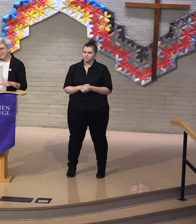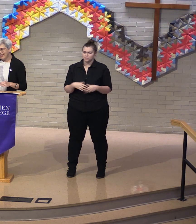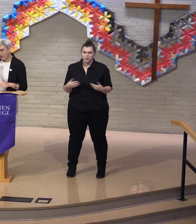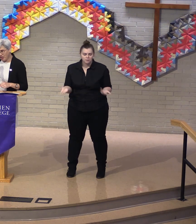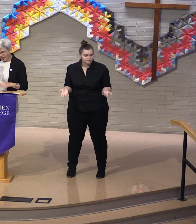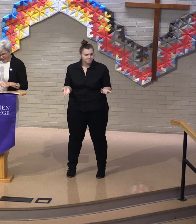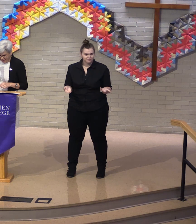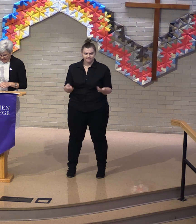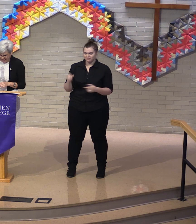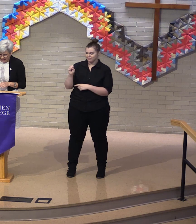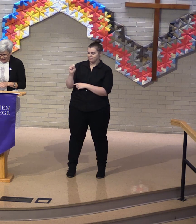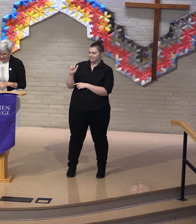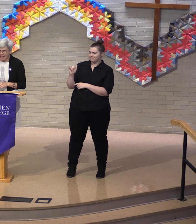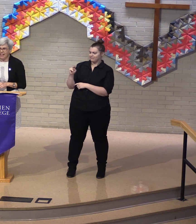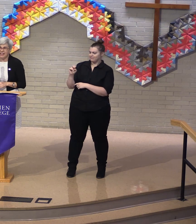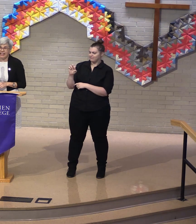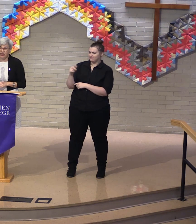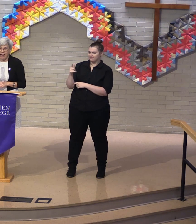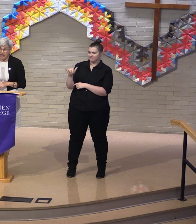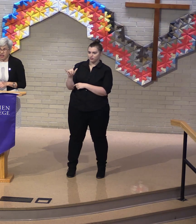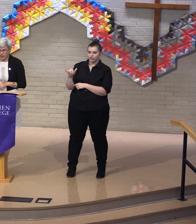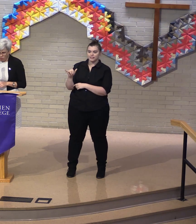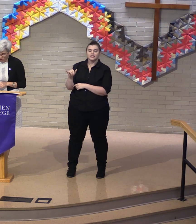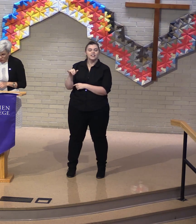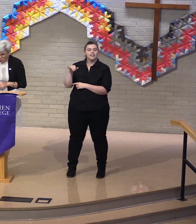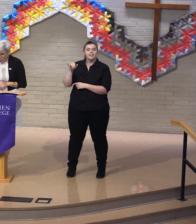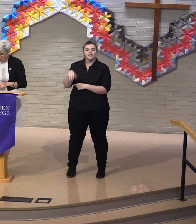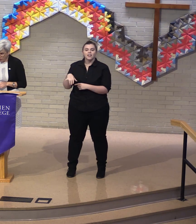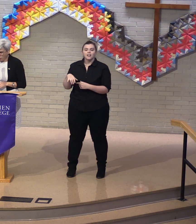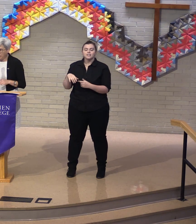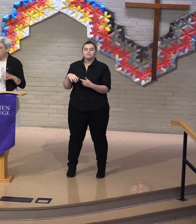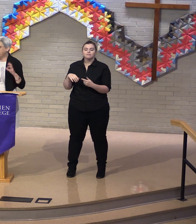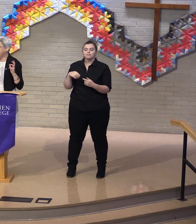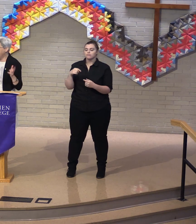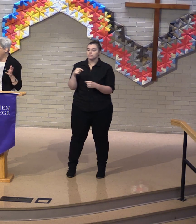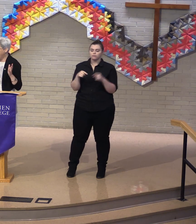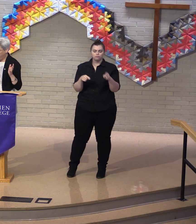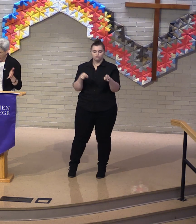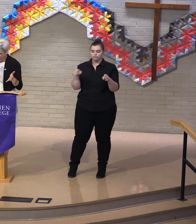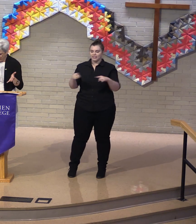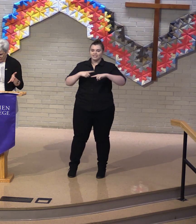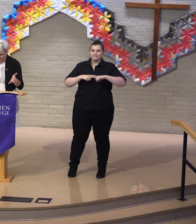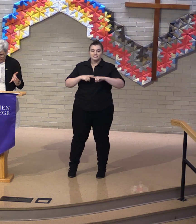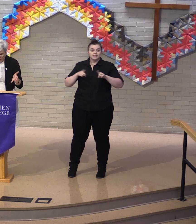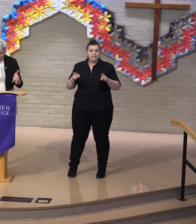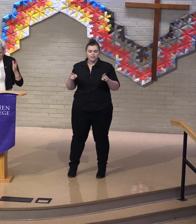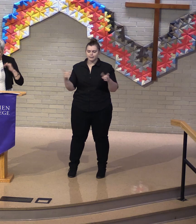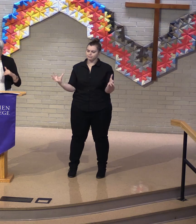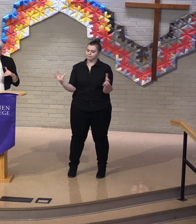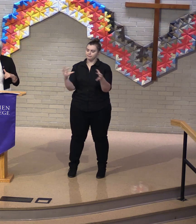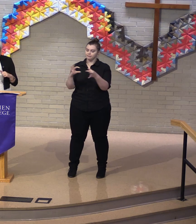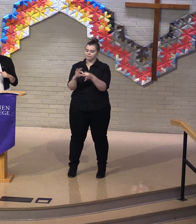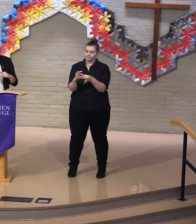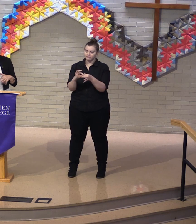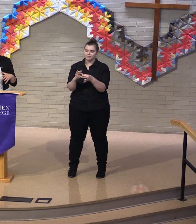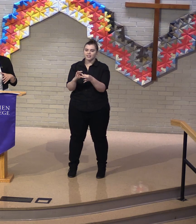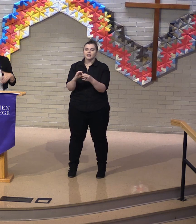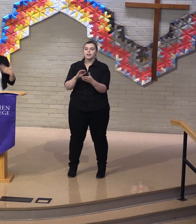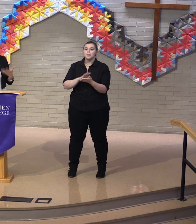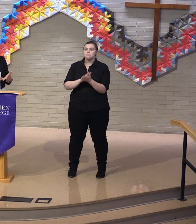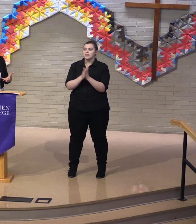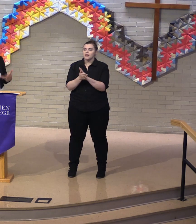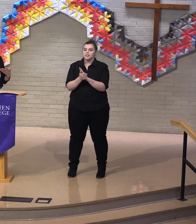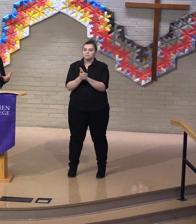So synergy is an interaction or a cooperation between different things that give rise to